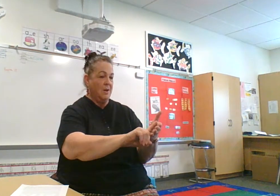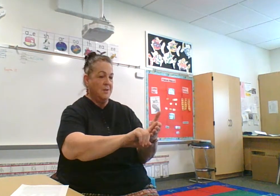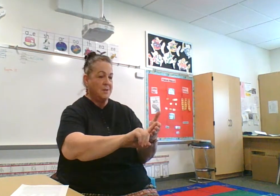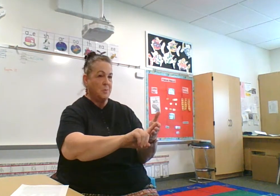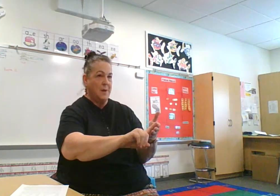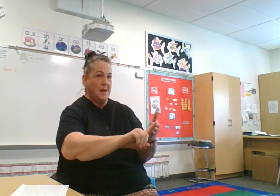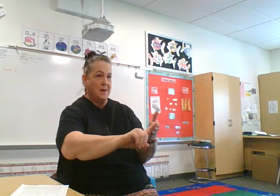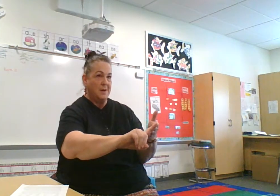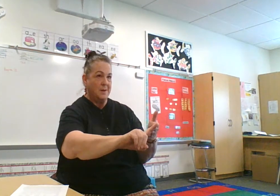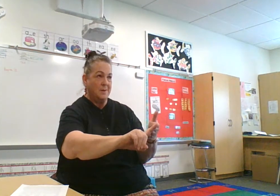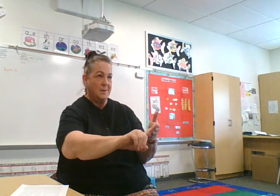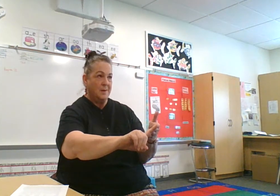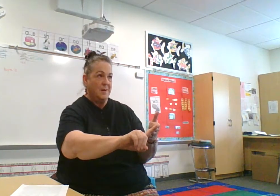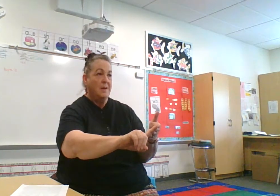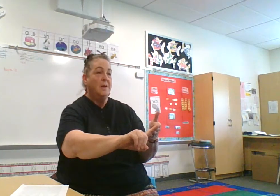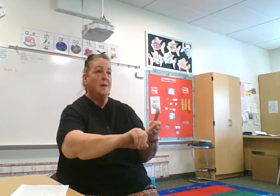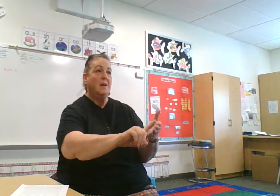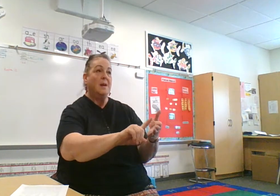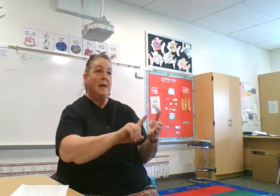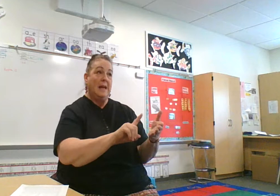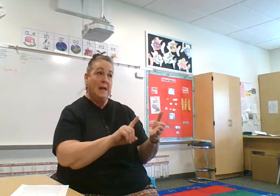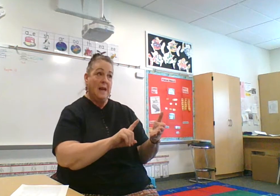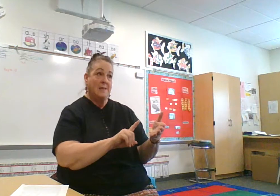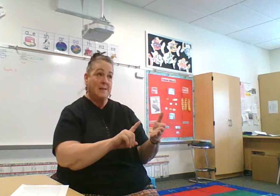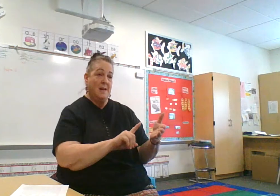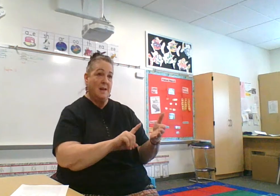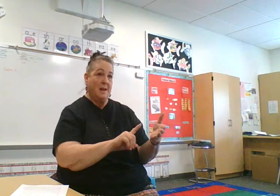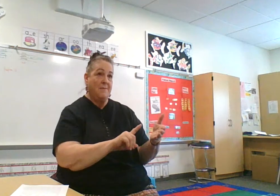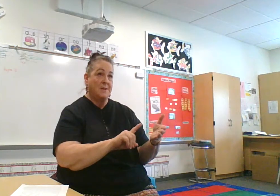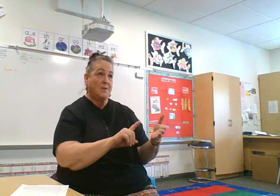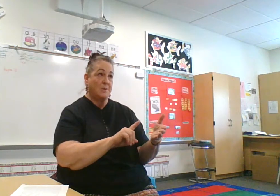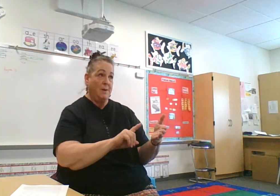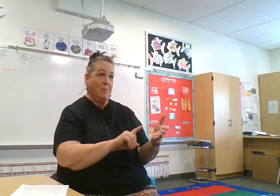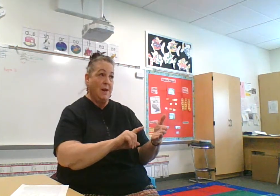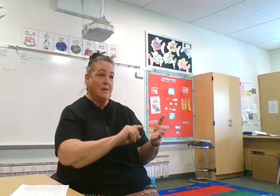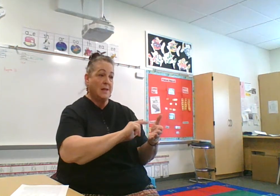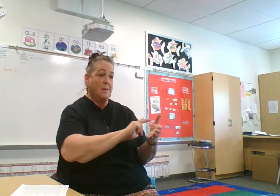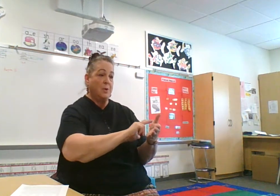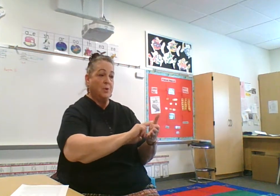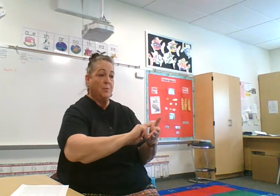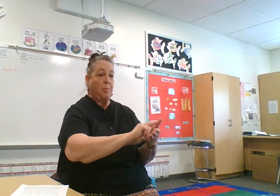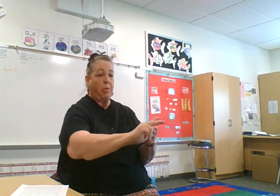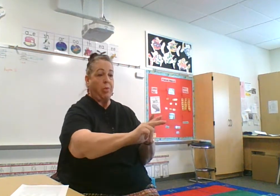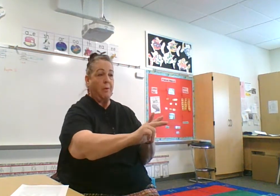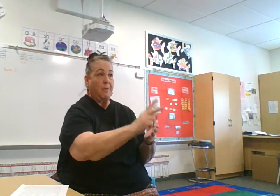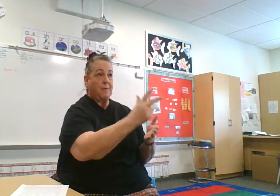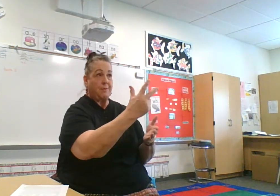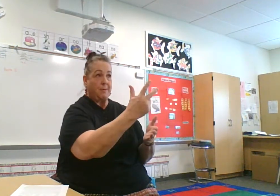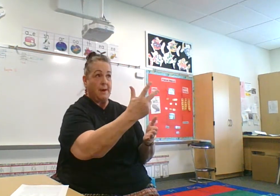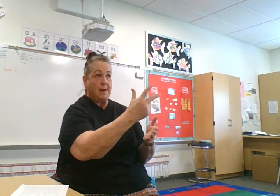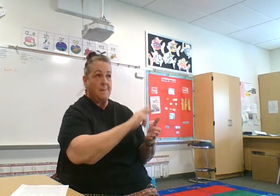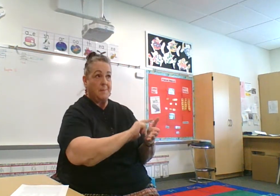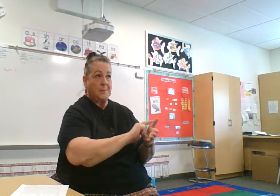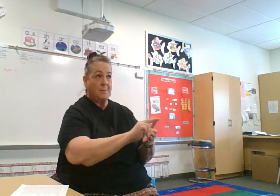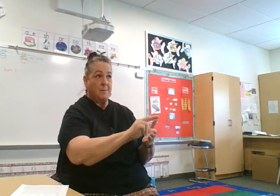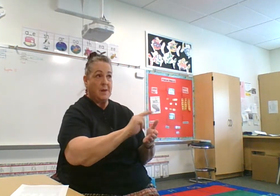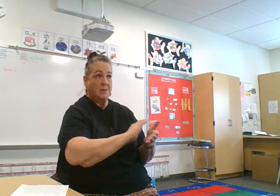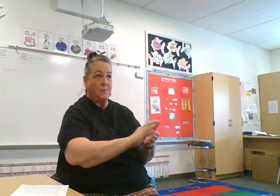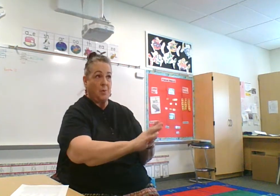this week. In ASL, if it's 3 weeks, they would do with a 3. 3 weeks, 4